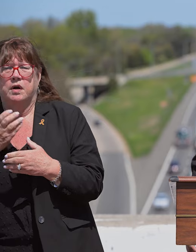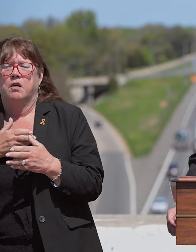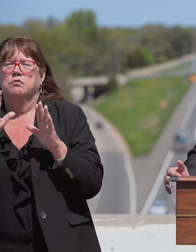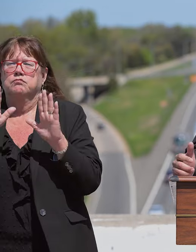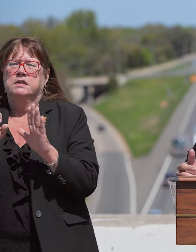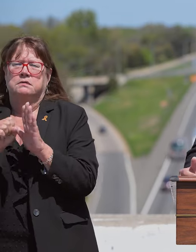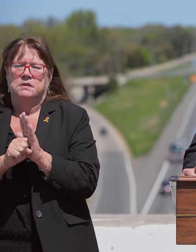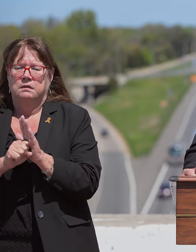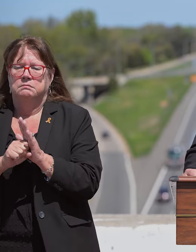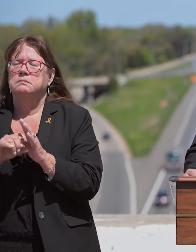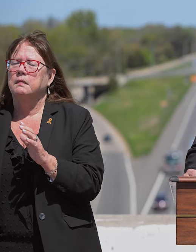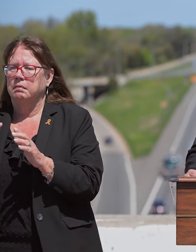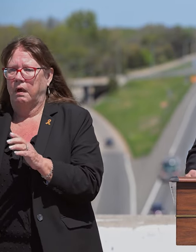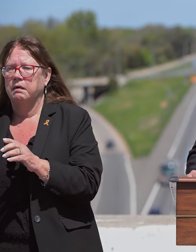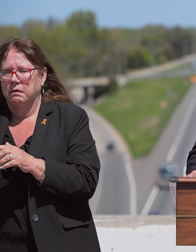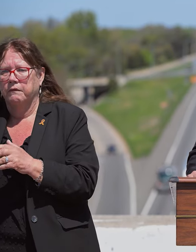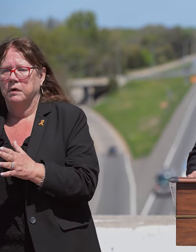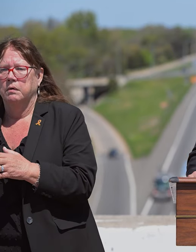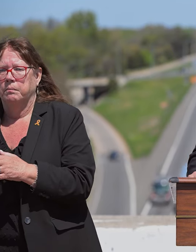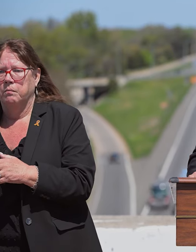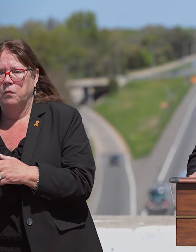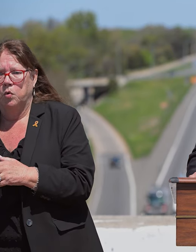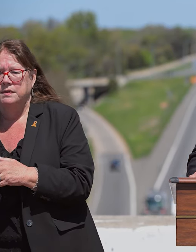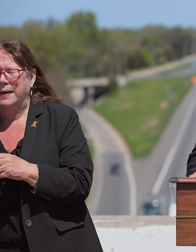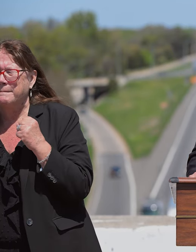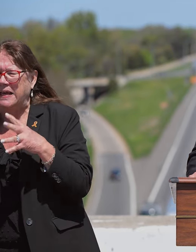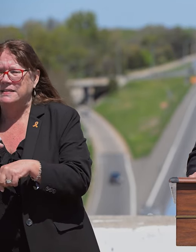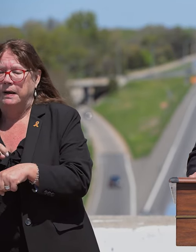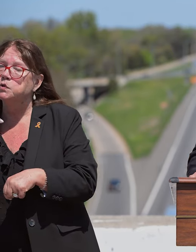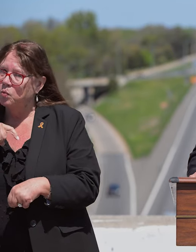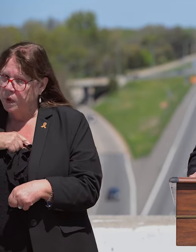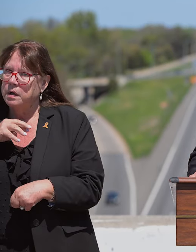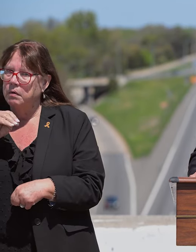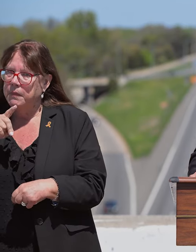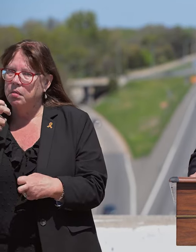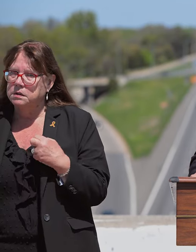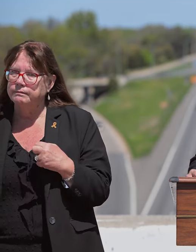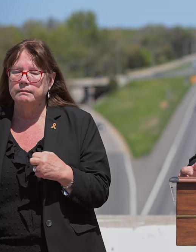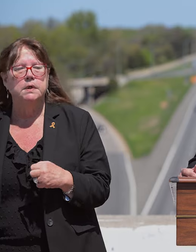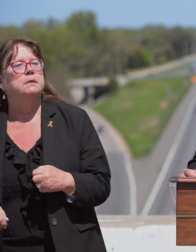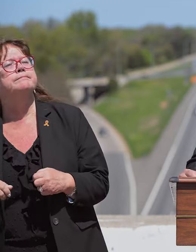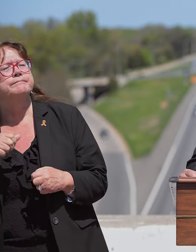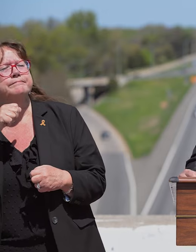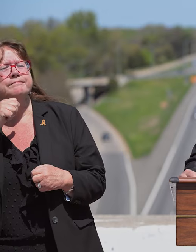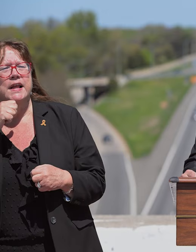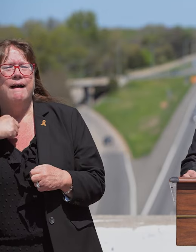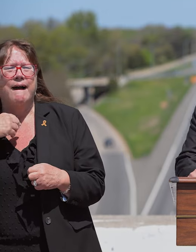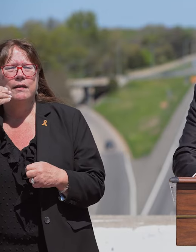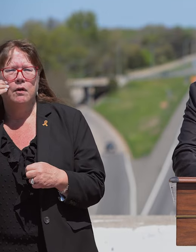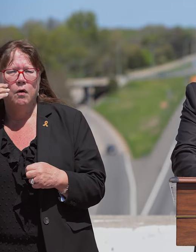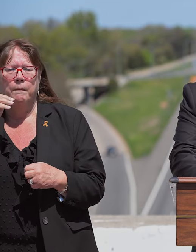But as Governor Moore has said many times, we are Maryland tough. It's not lost on me